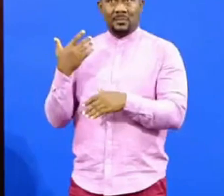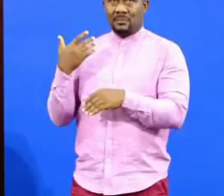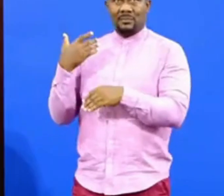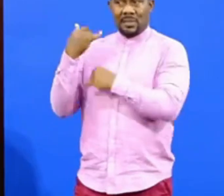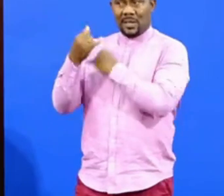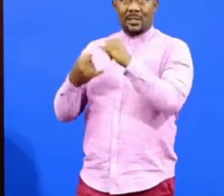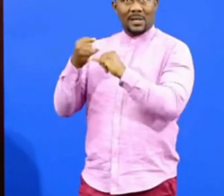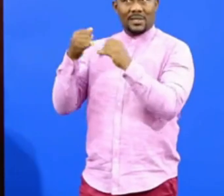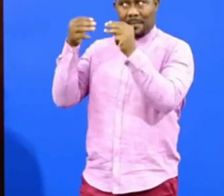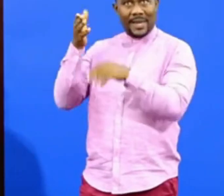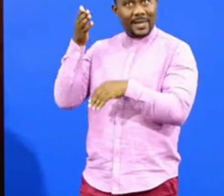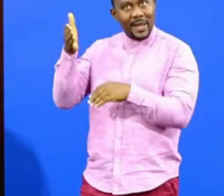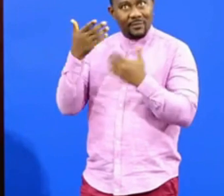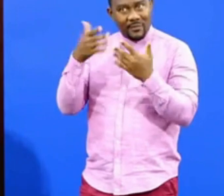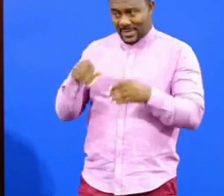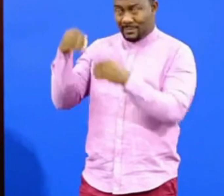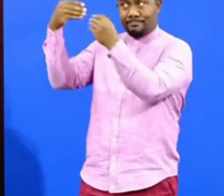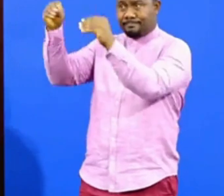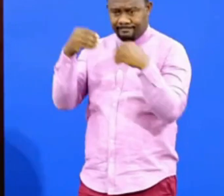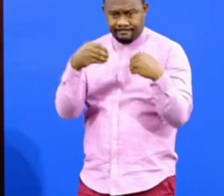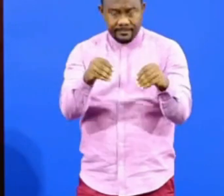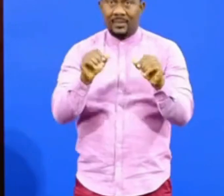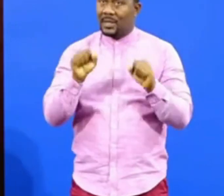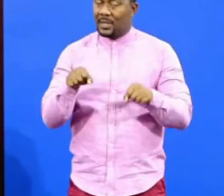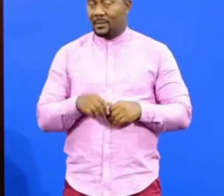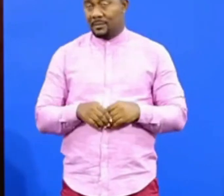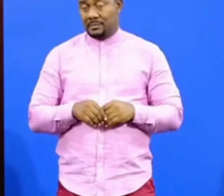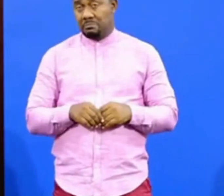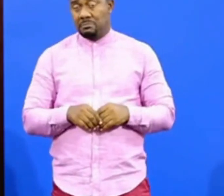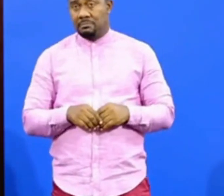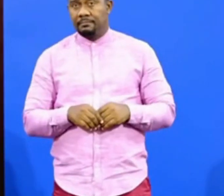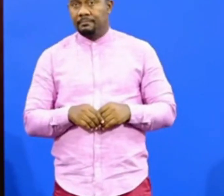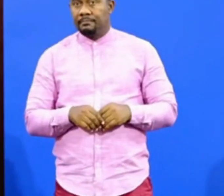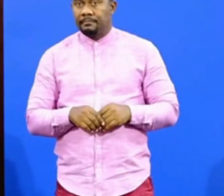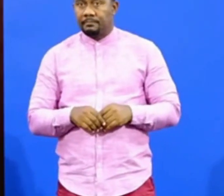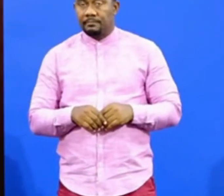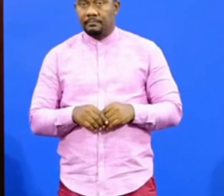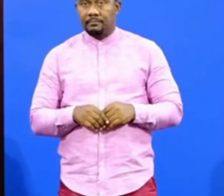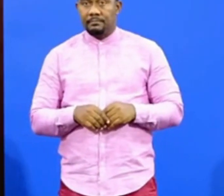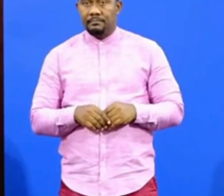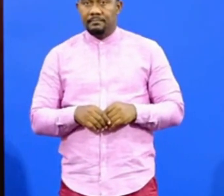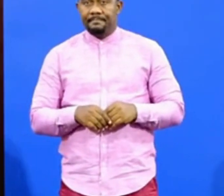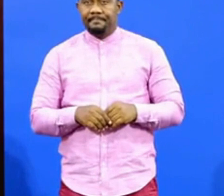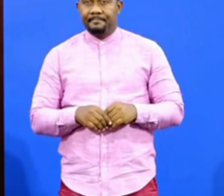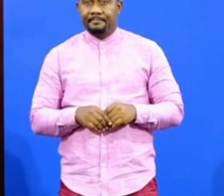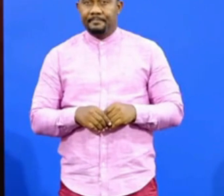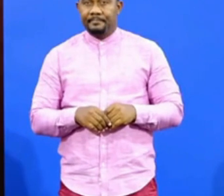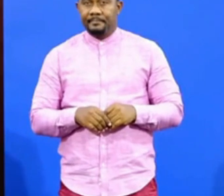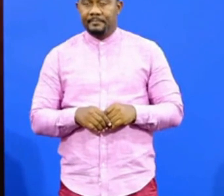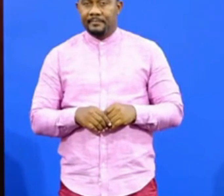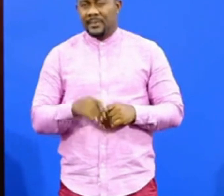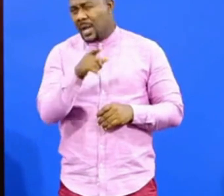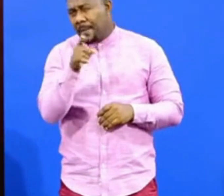markets. So here we step in to play a role. We've started with grains. You'll see that very soon, some of you may have heard,